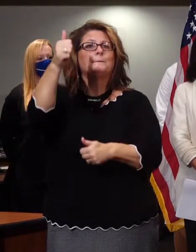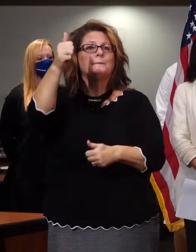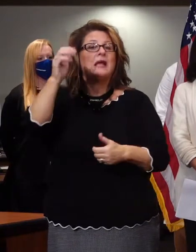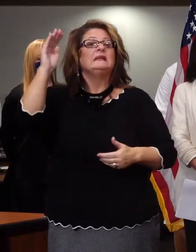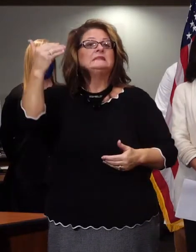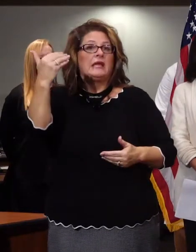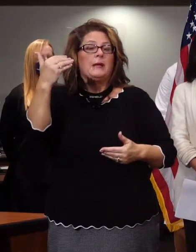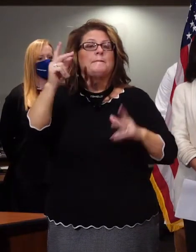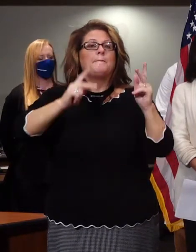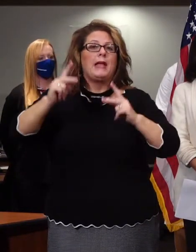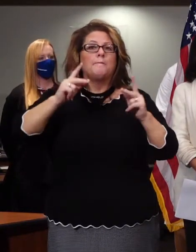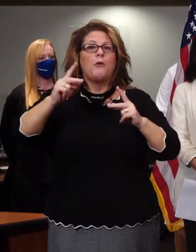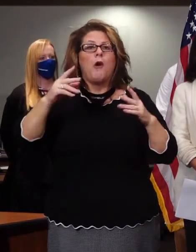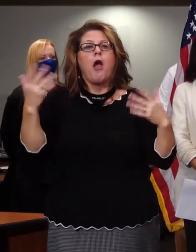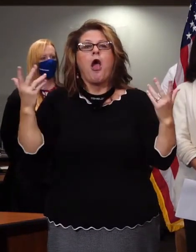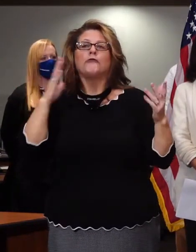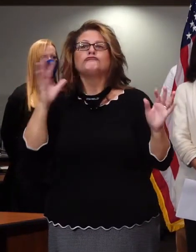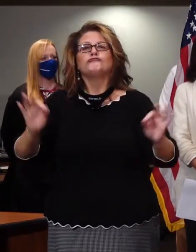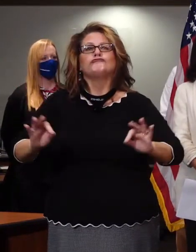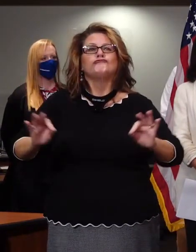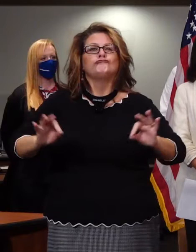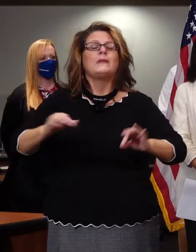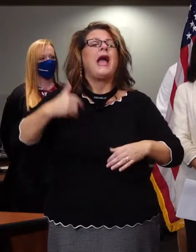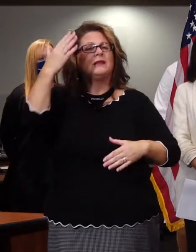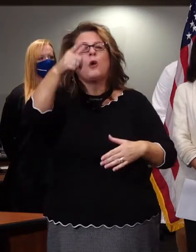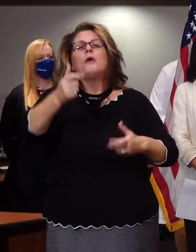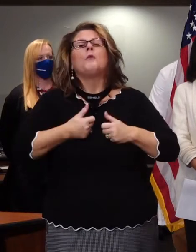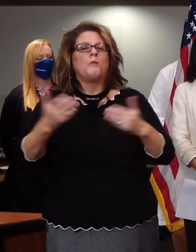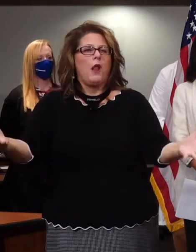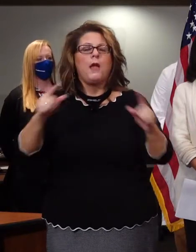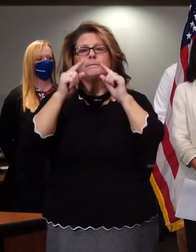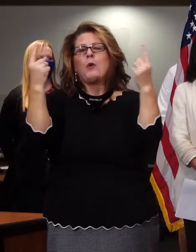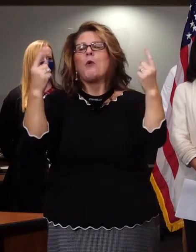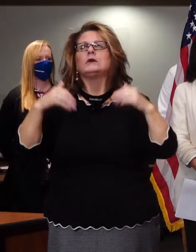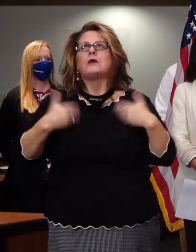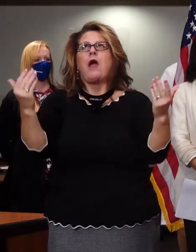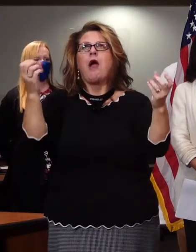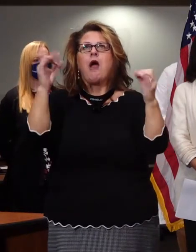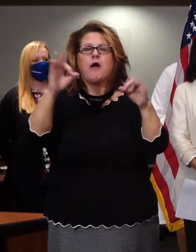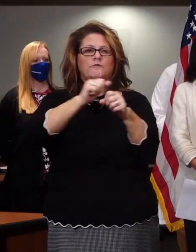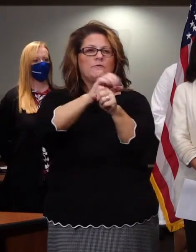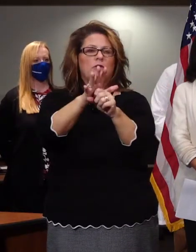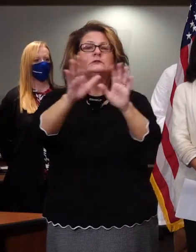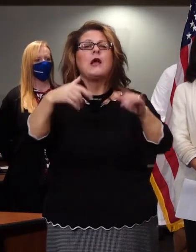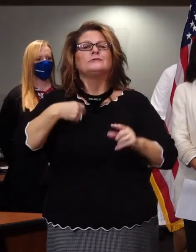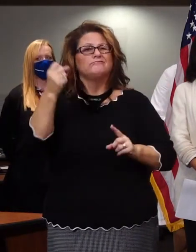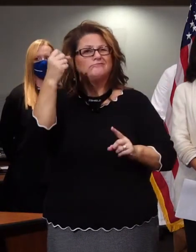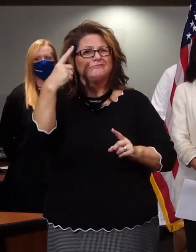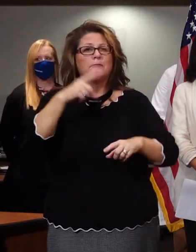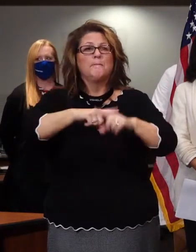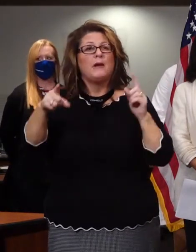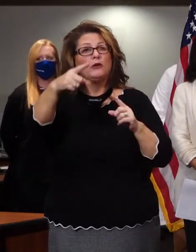guard down. I know we have fatigue from all the things that we need to do, but now is not